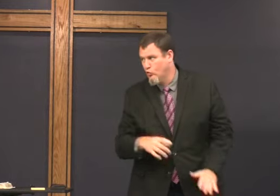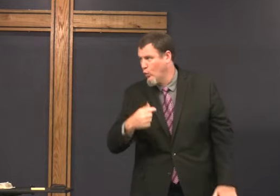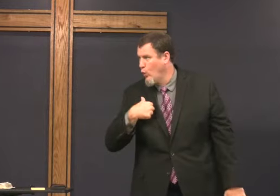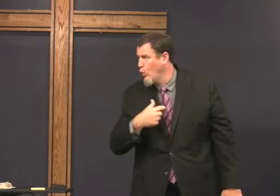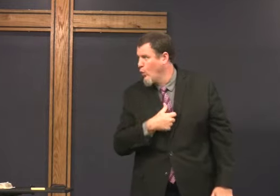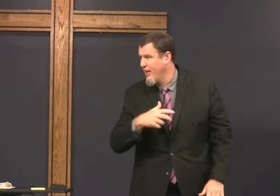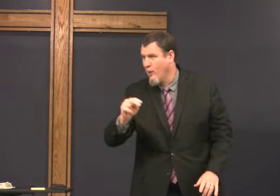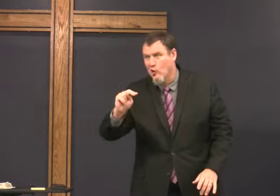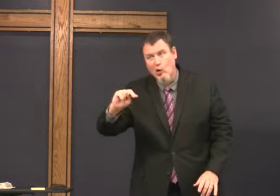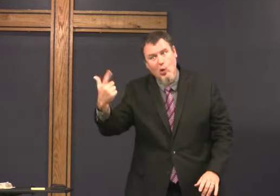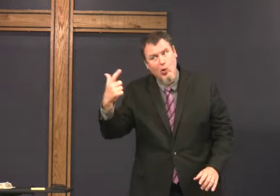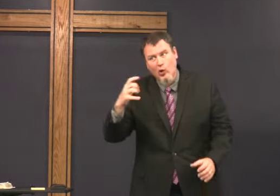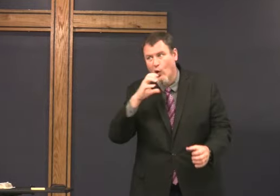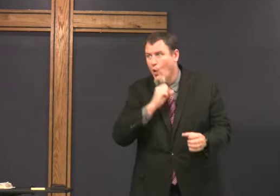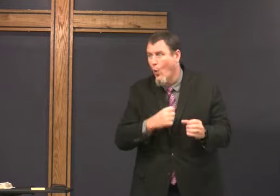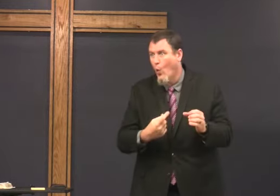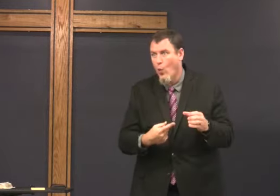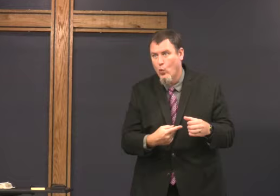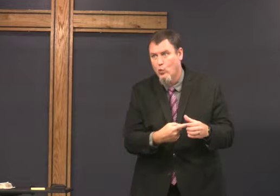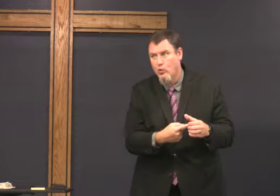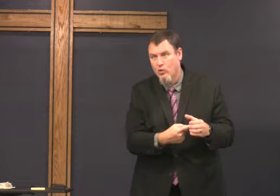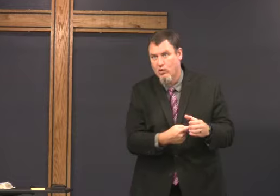It's a really neat picture.